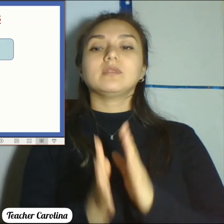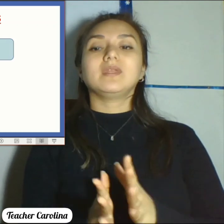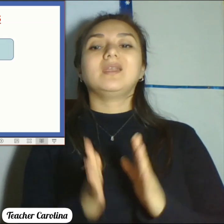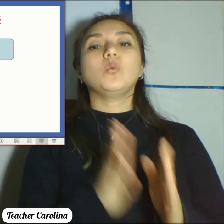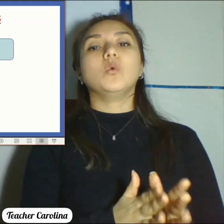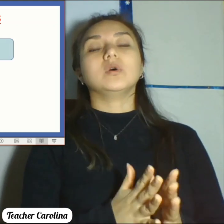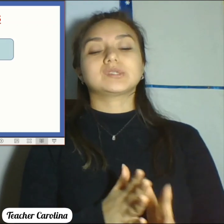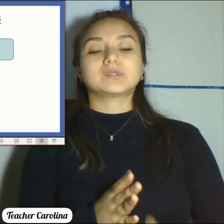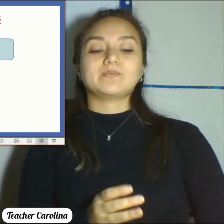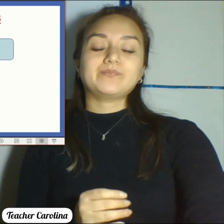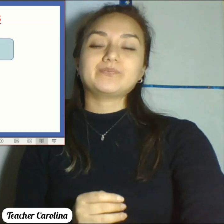There was.